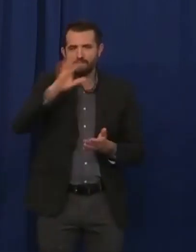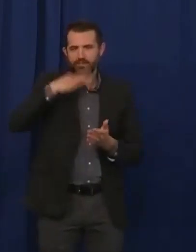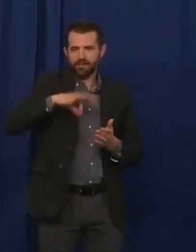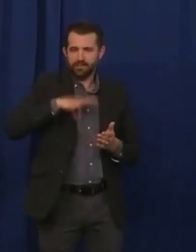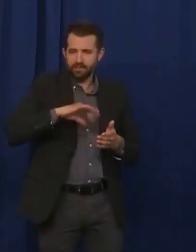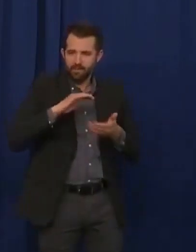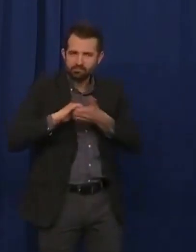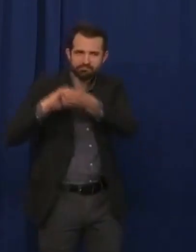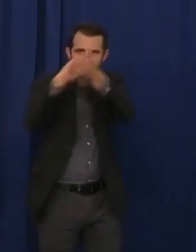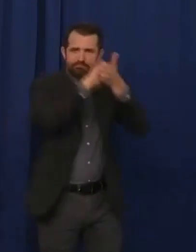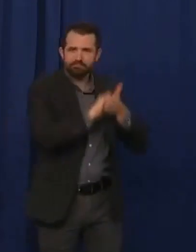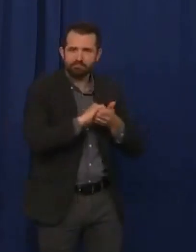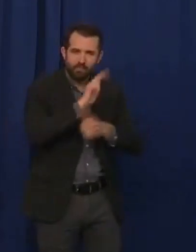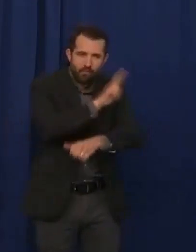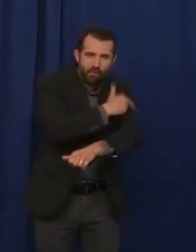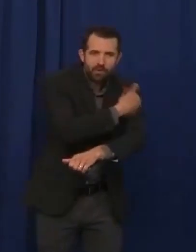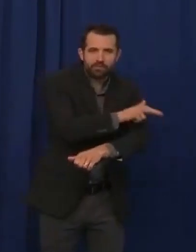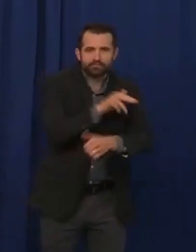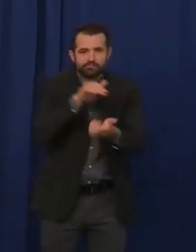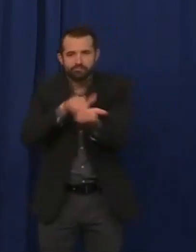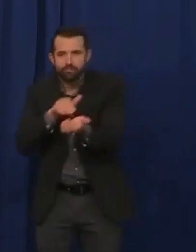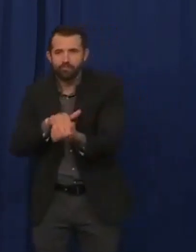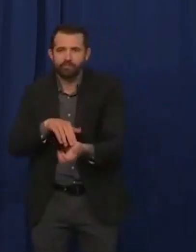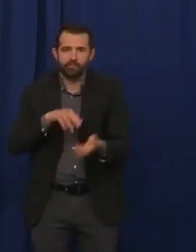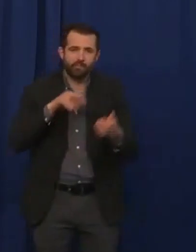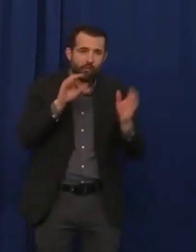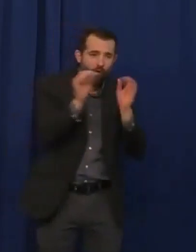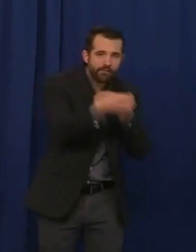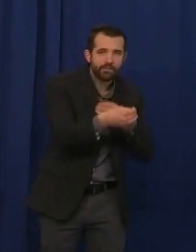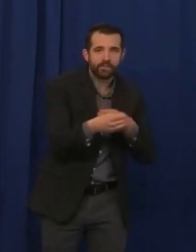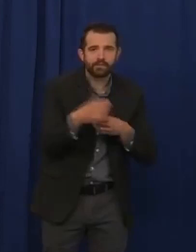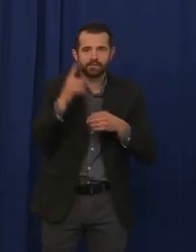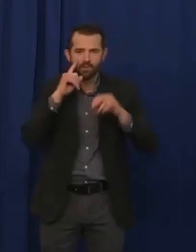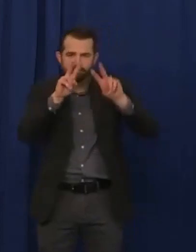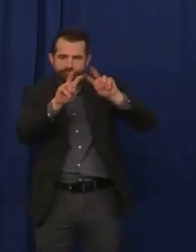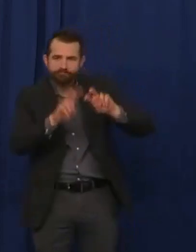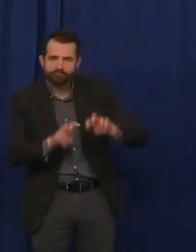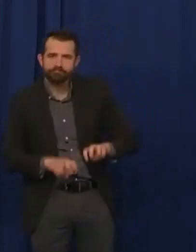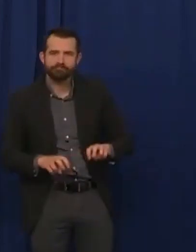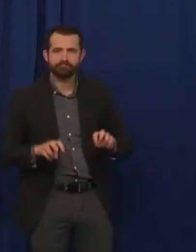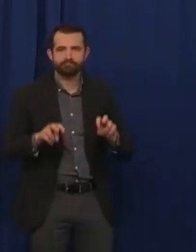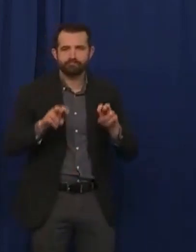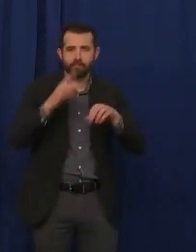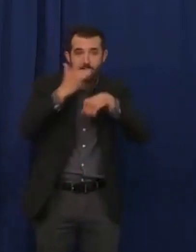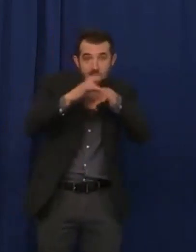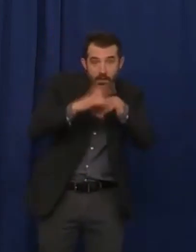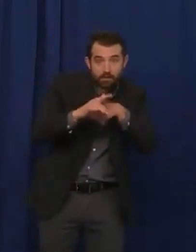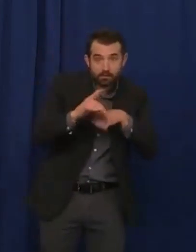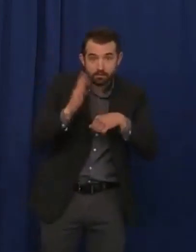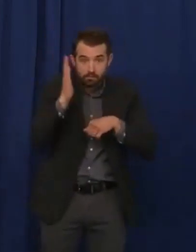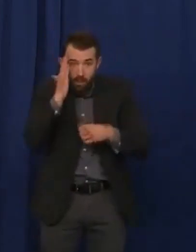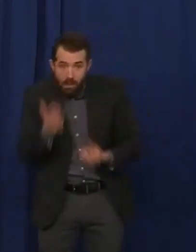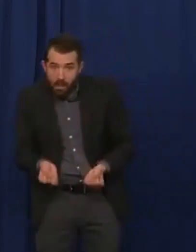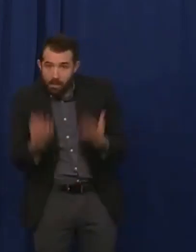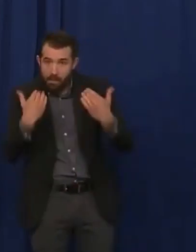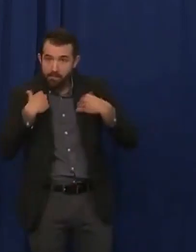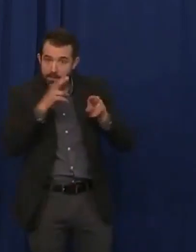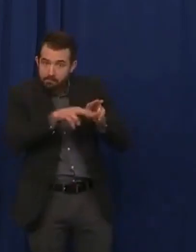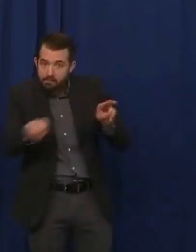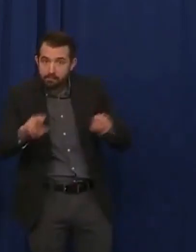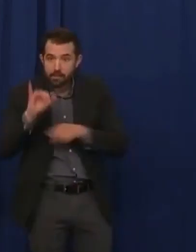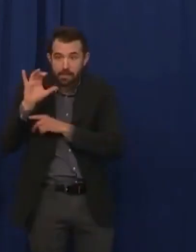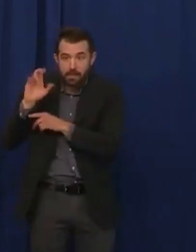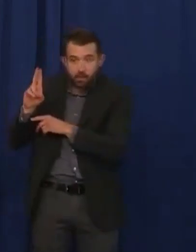healthcare providers to assess system capacity, including available hospital beds, ICU